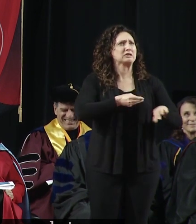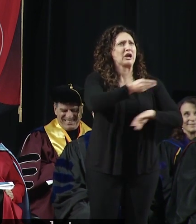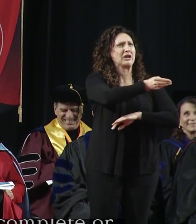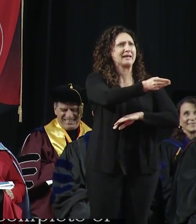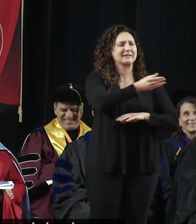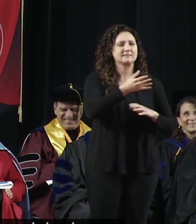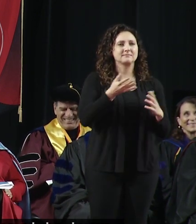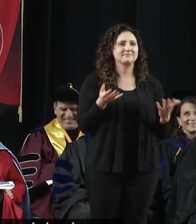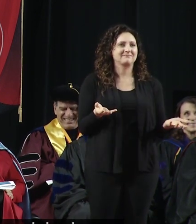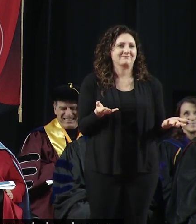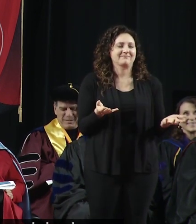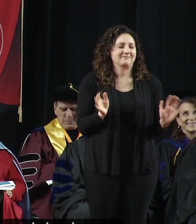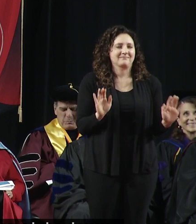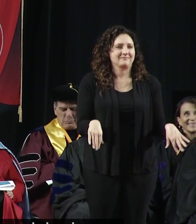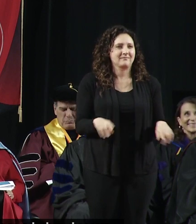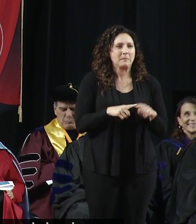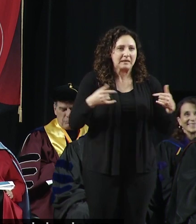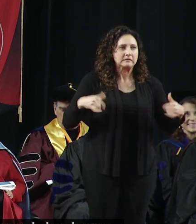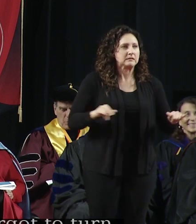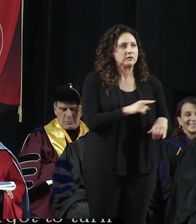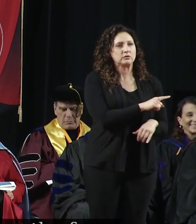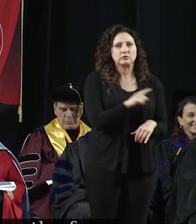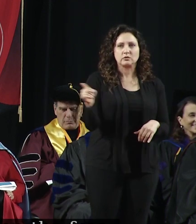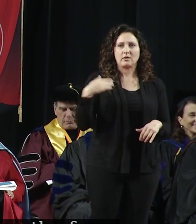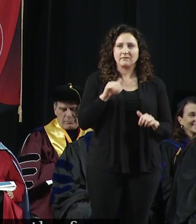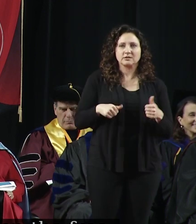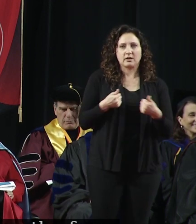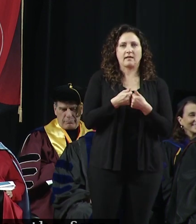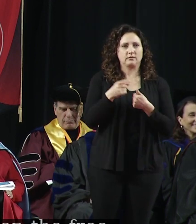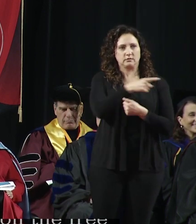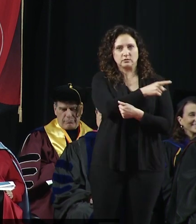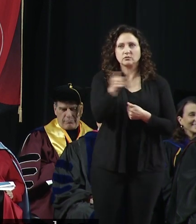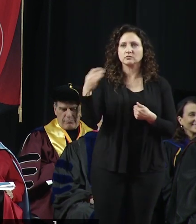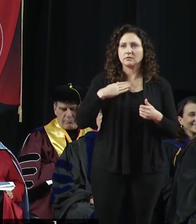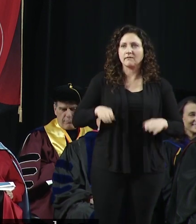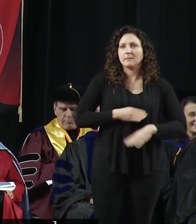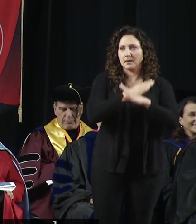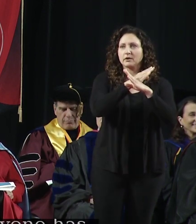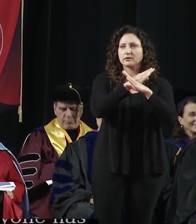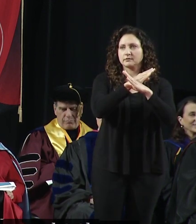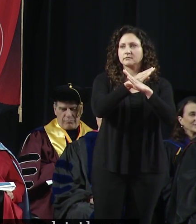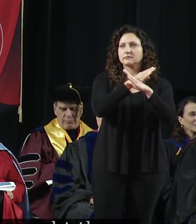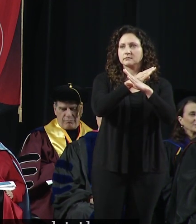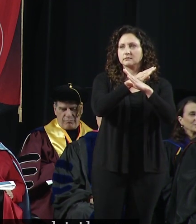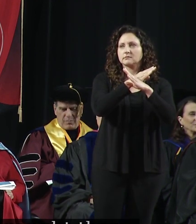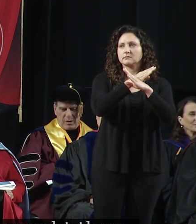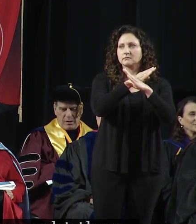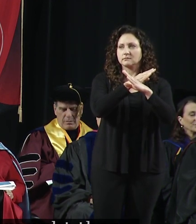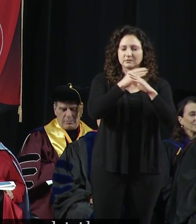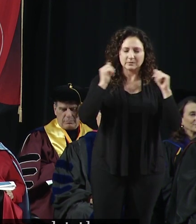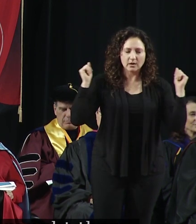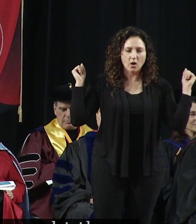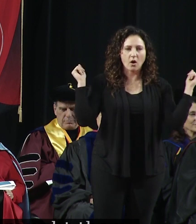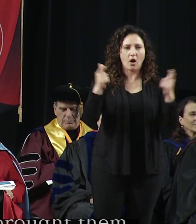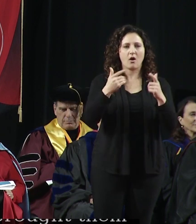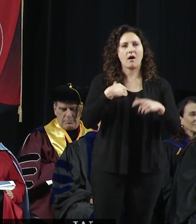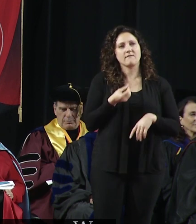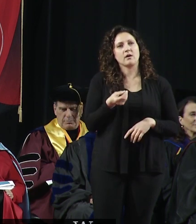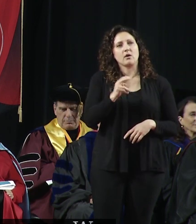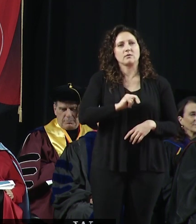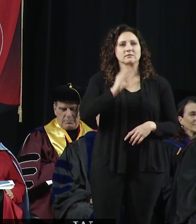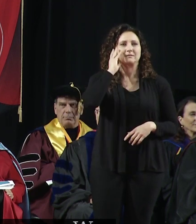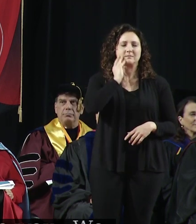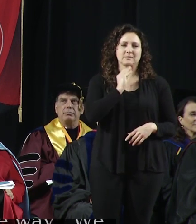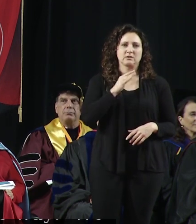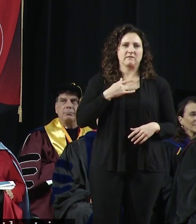But everyone has something that has brought them a challenge along the way. We all go through things that make our own unique